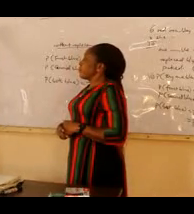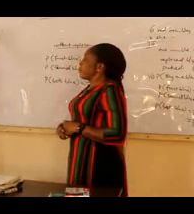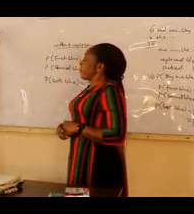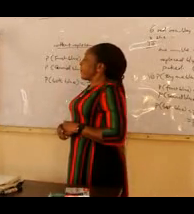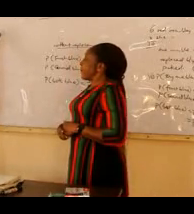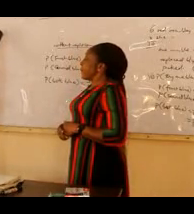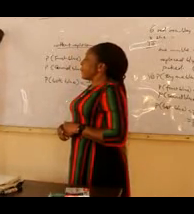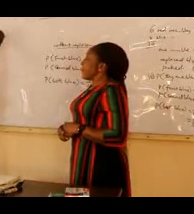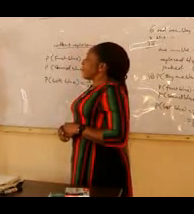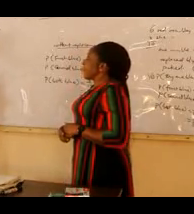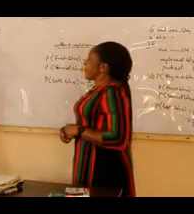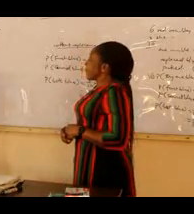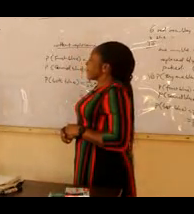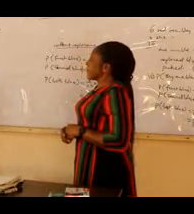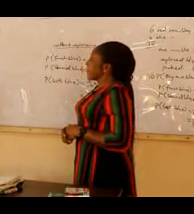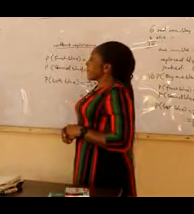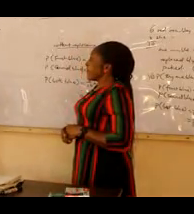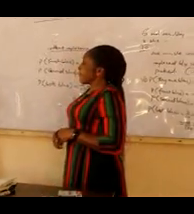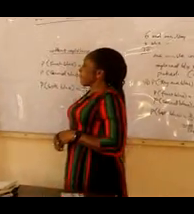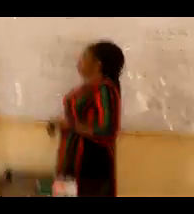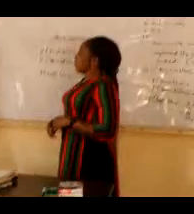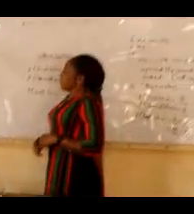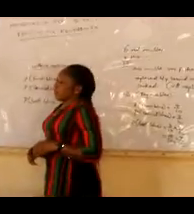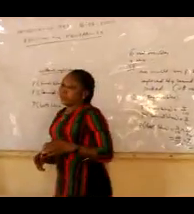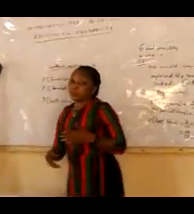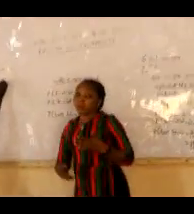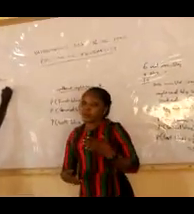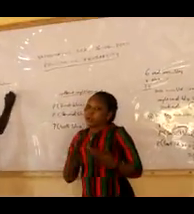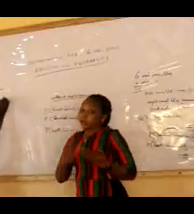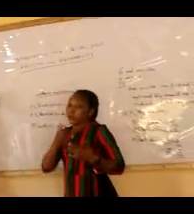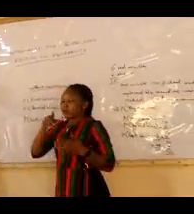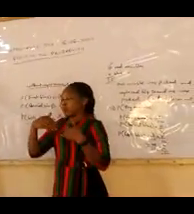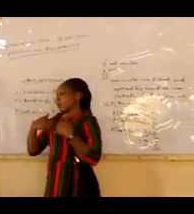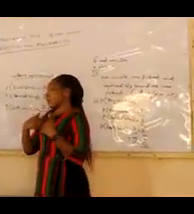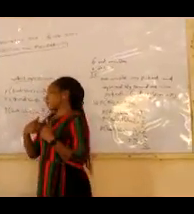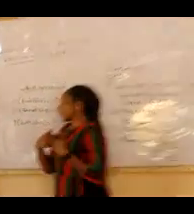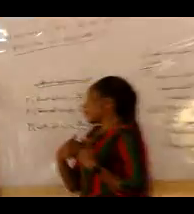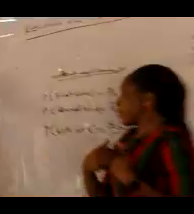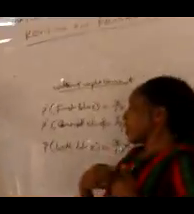different color. So what do you mean by that? Either you get P